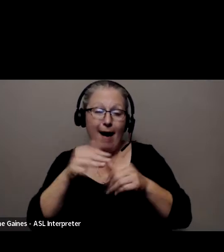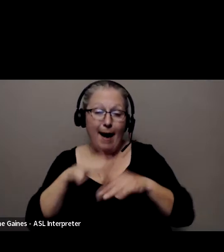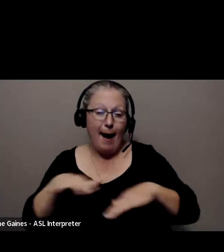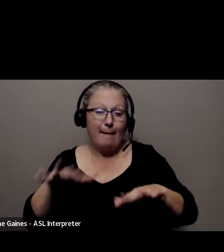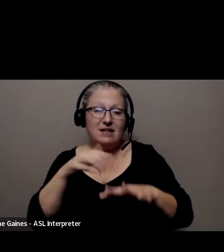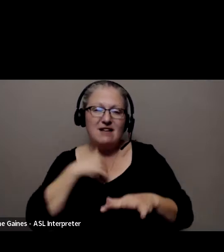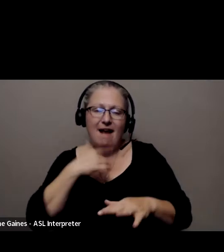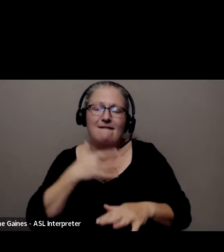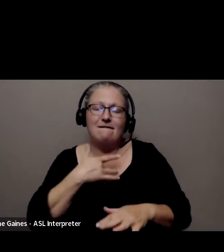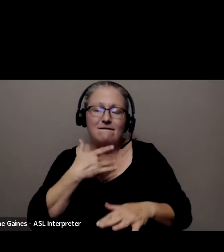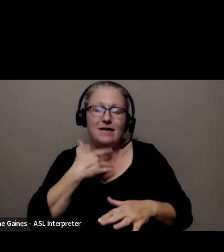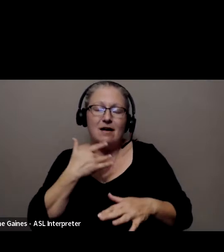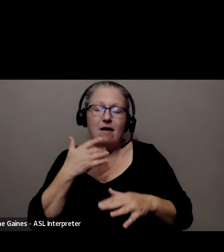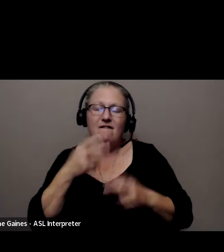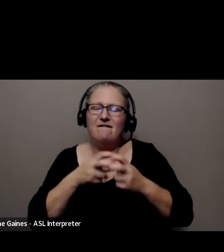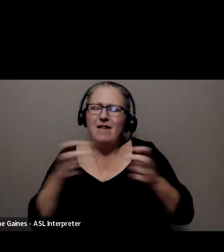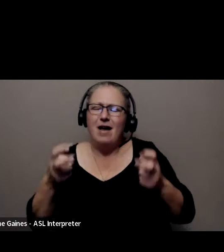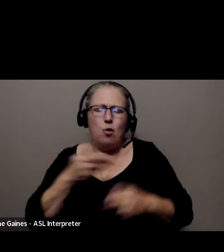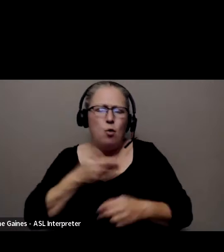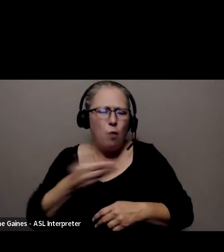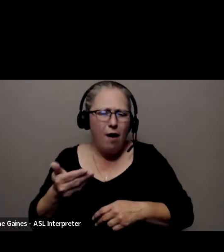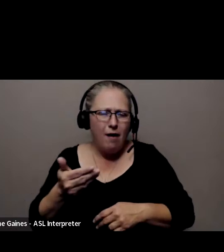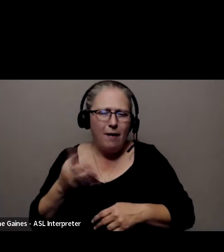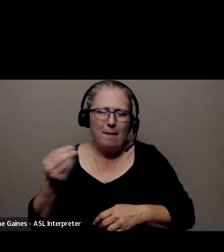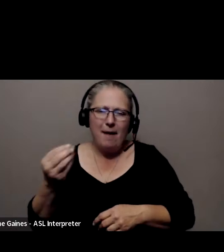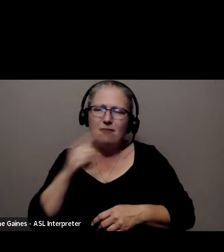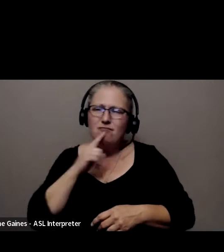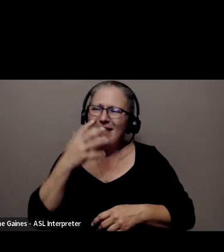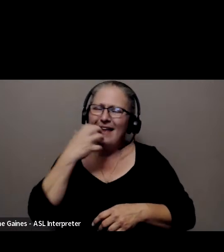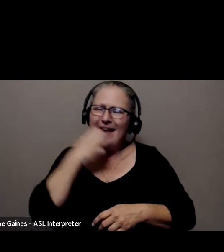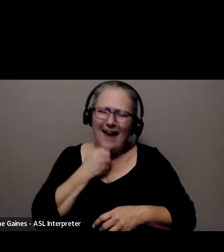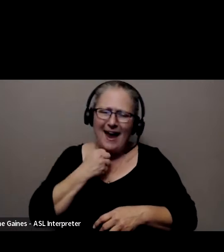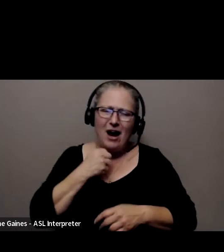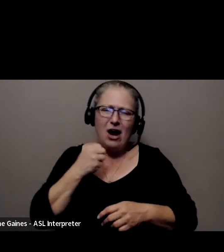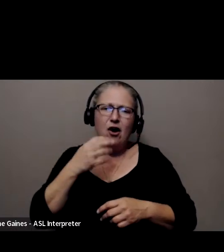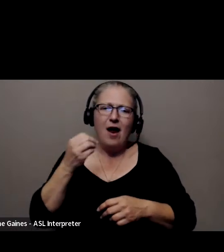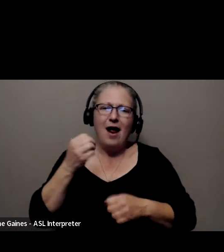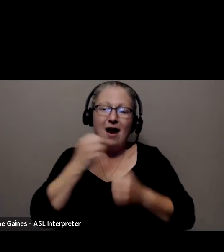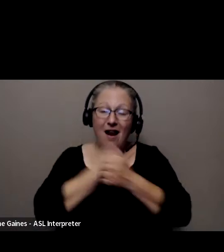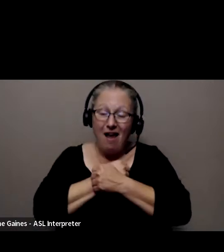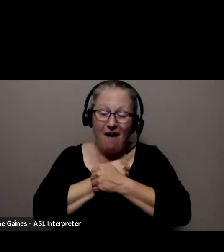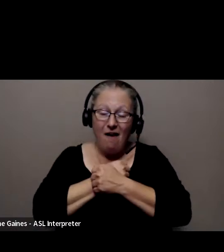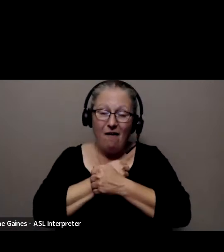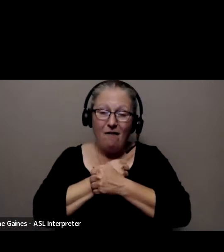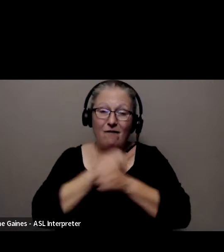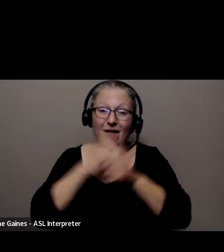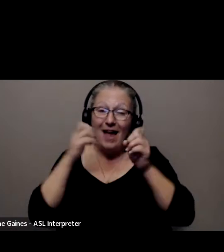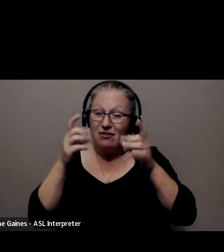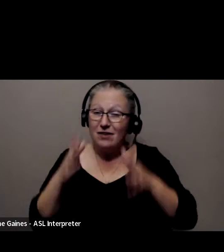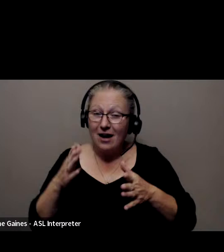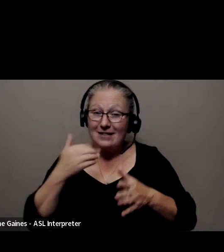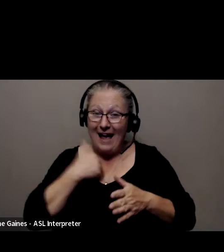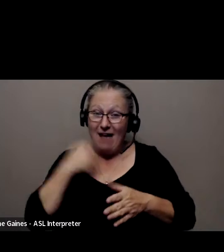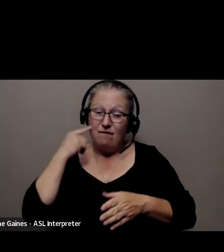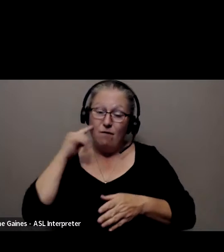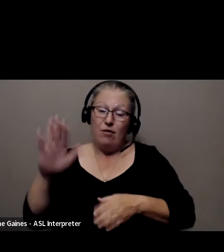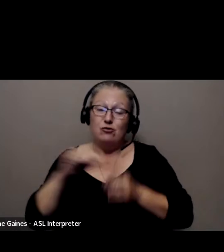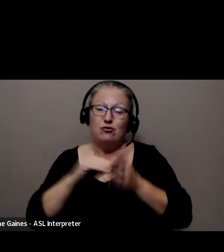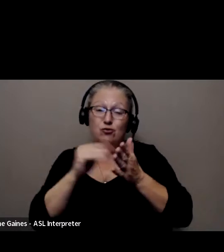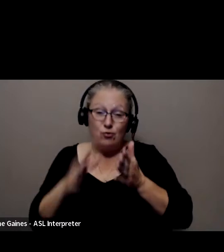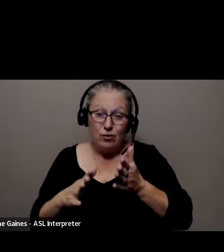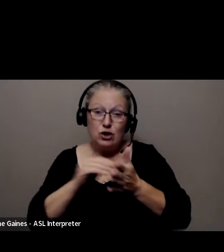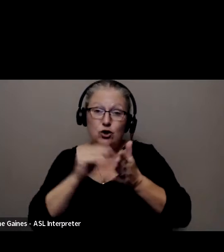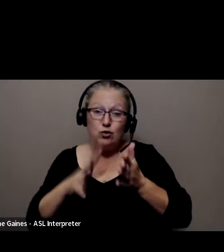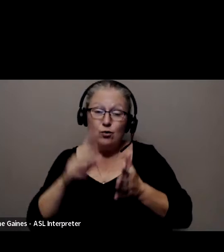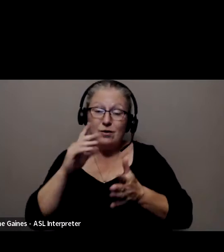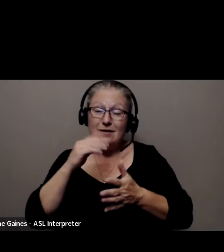feel incredibly welcomed and cared for, and the care and love that educators have for students, that students